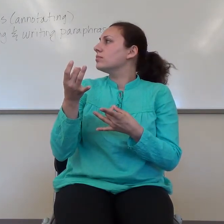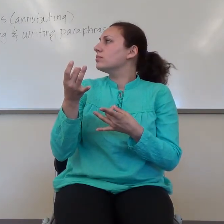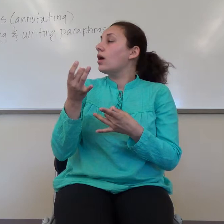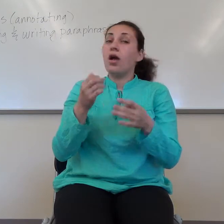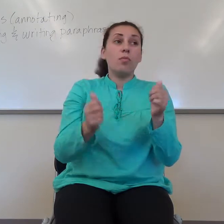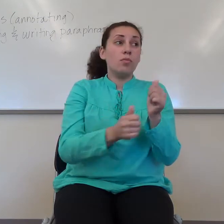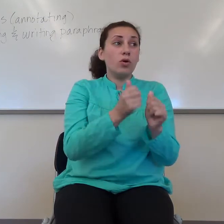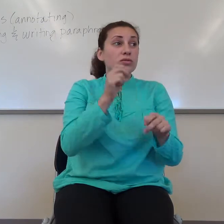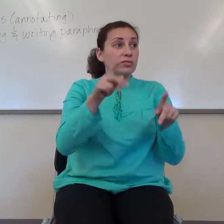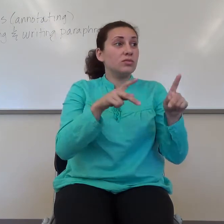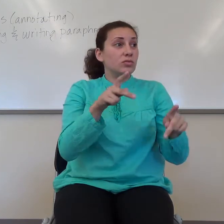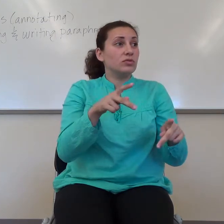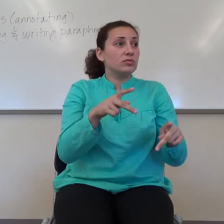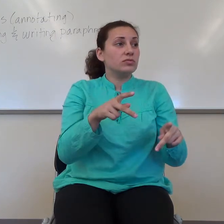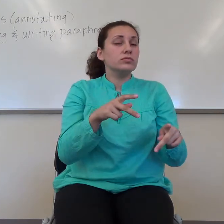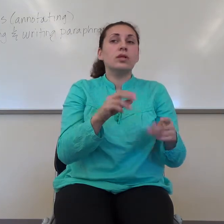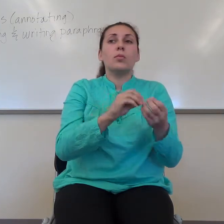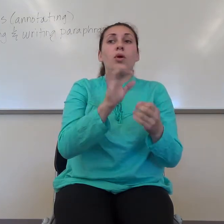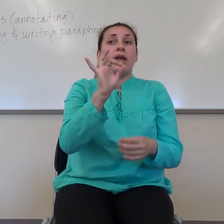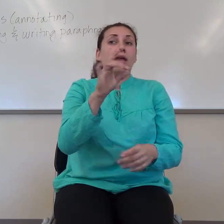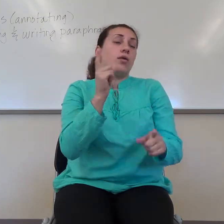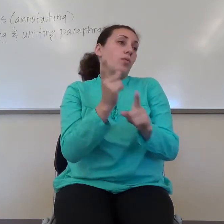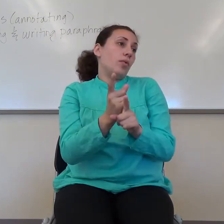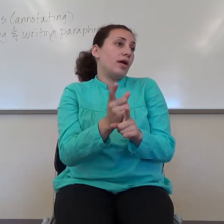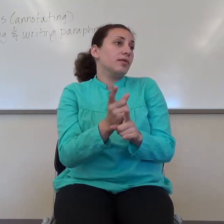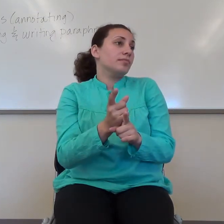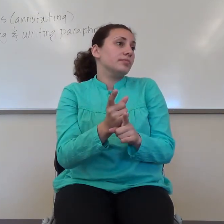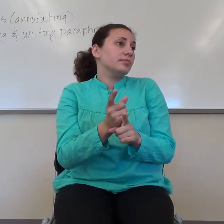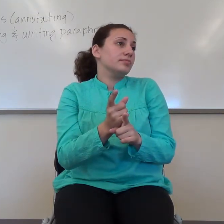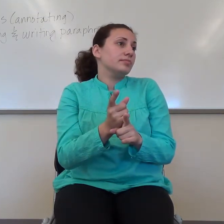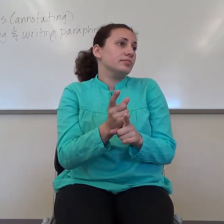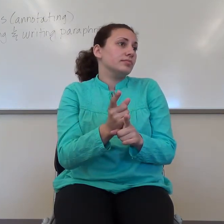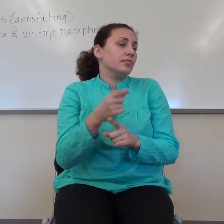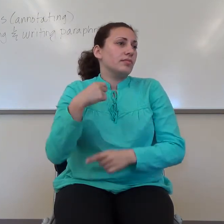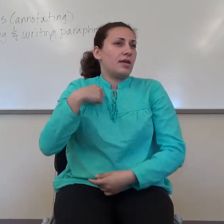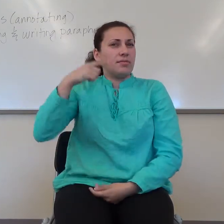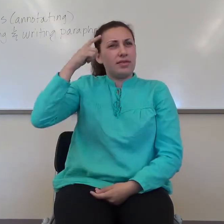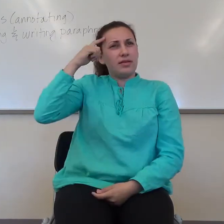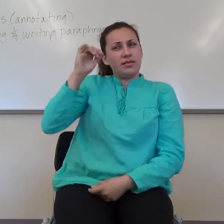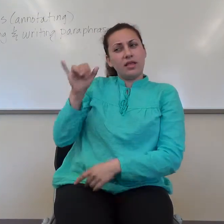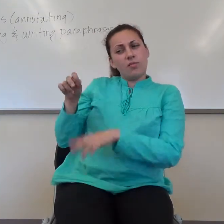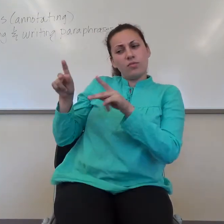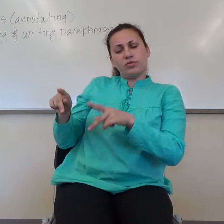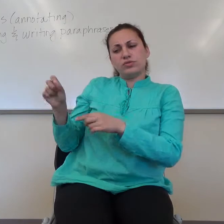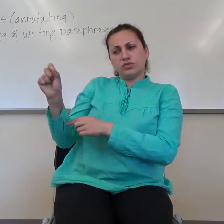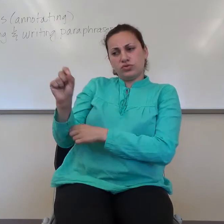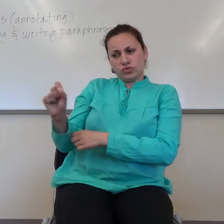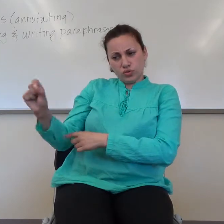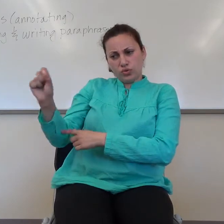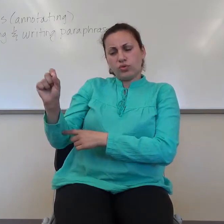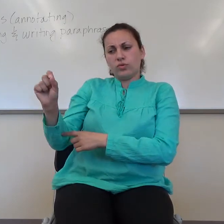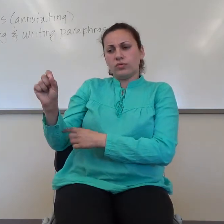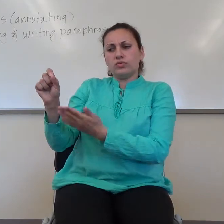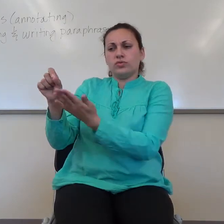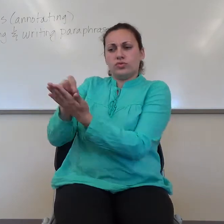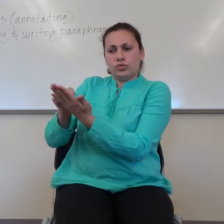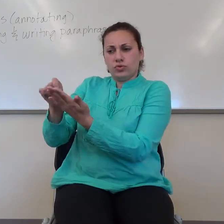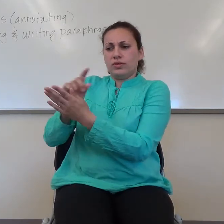right, but I was kind of, and I'm thinking that this person circled this and then